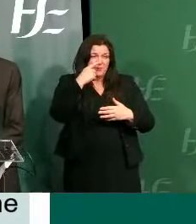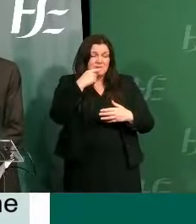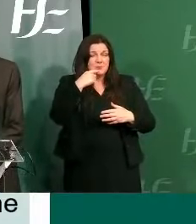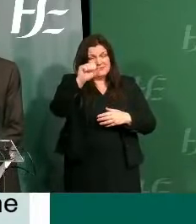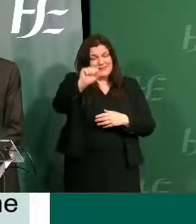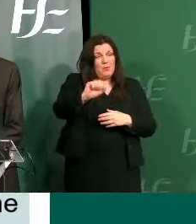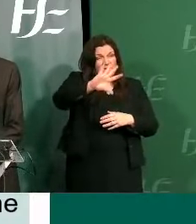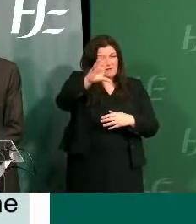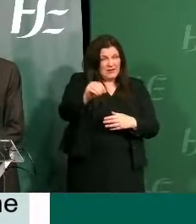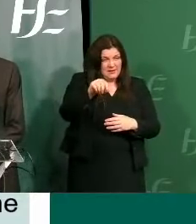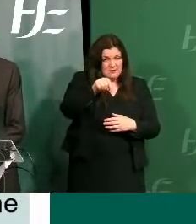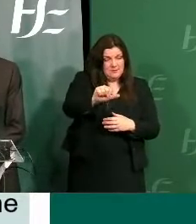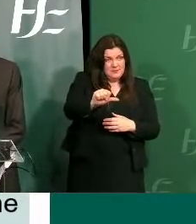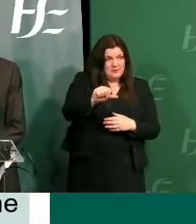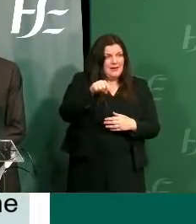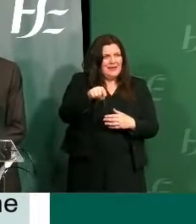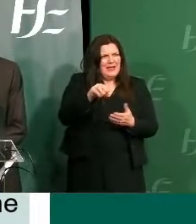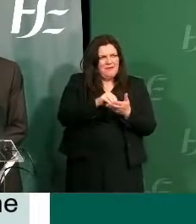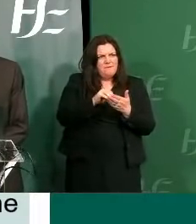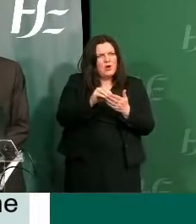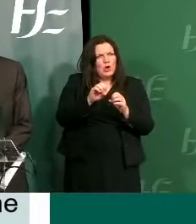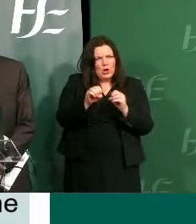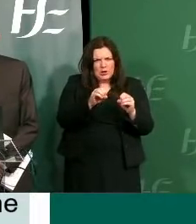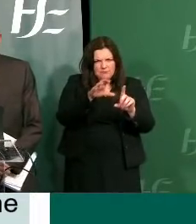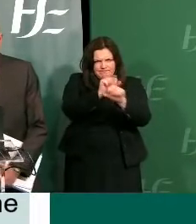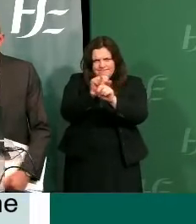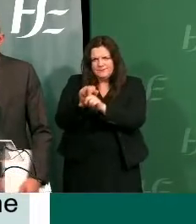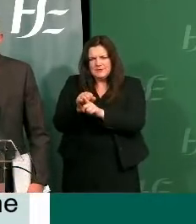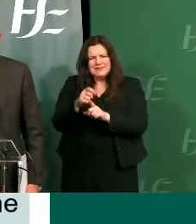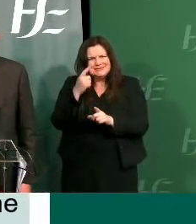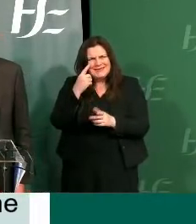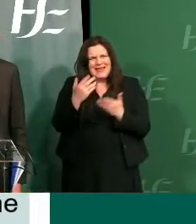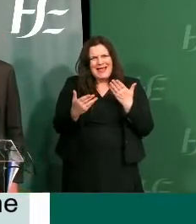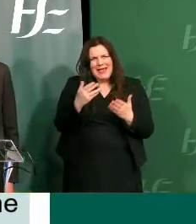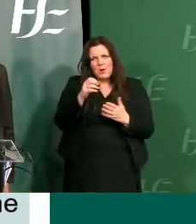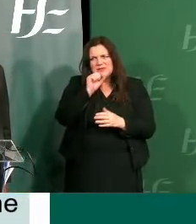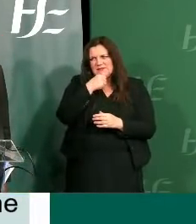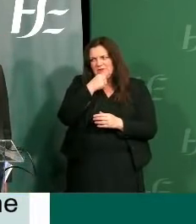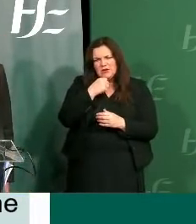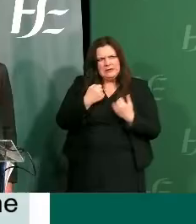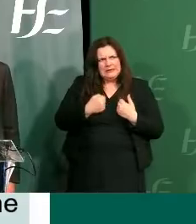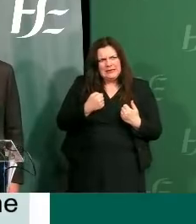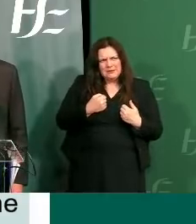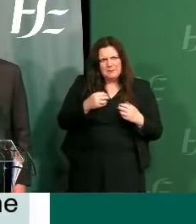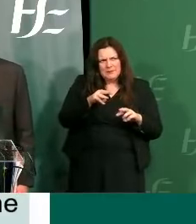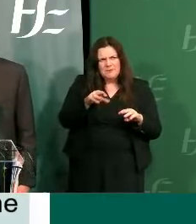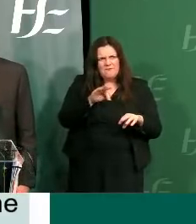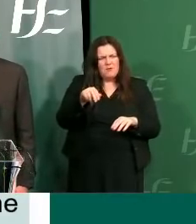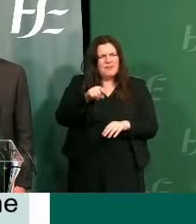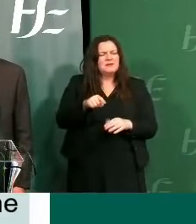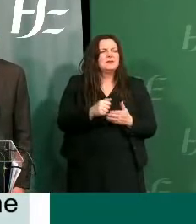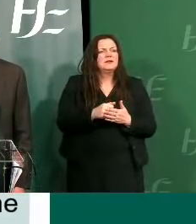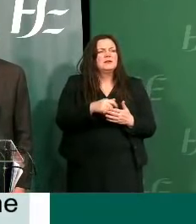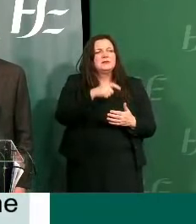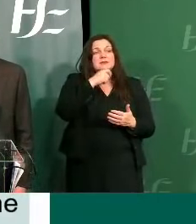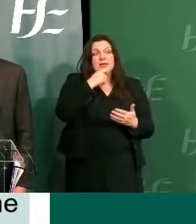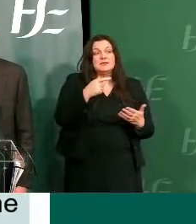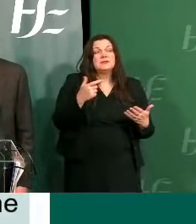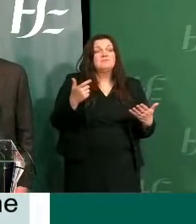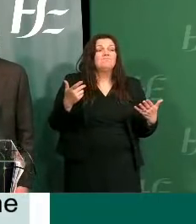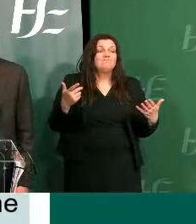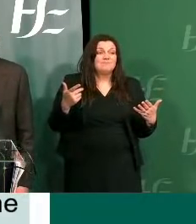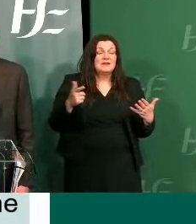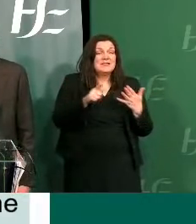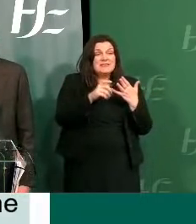looked already, though it's early days, on the experience of disease severity. And of those presenting, 70% of COVID positive cases were not